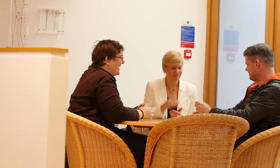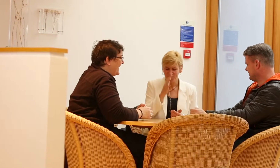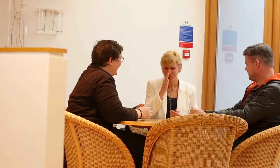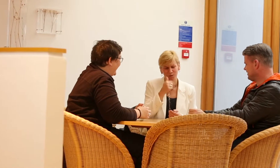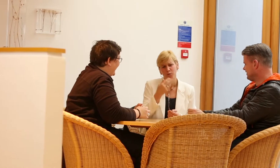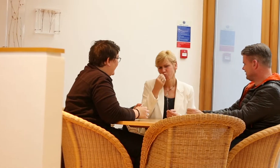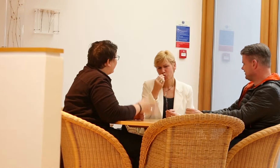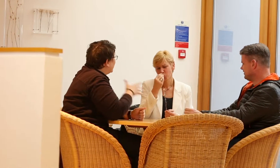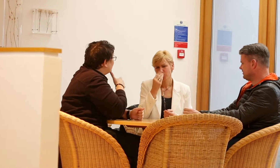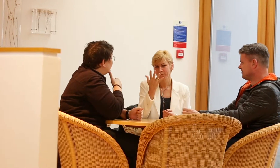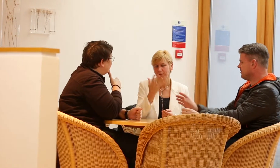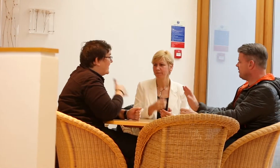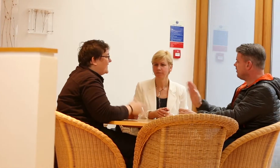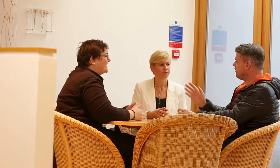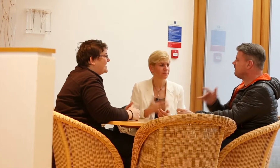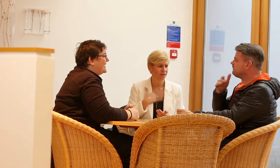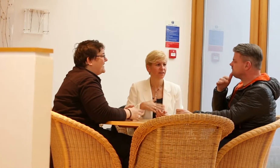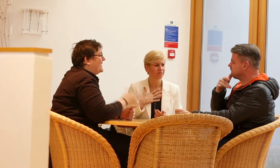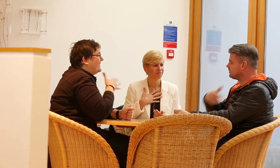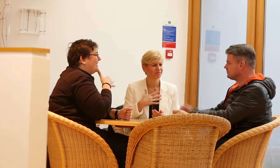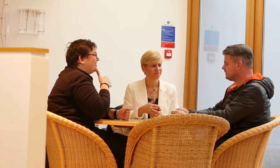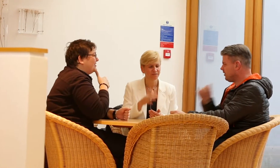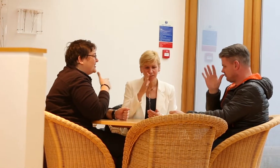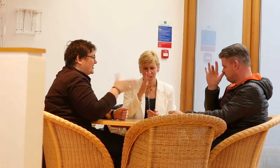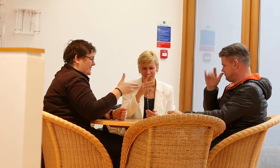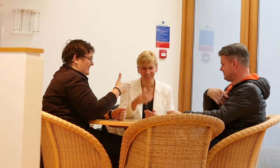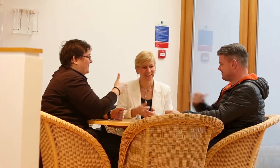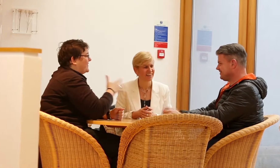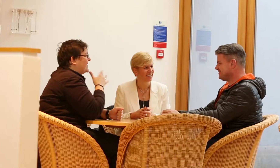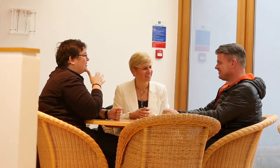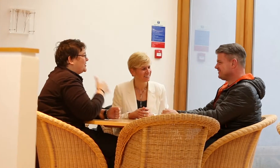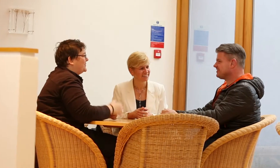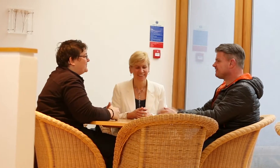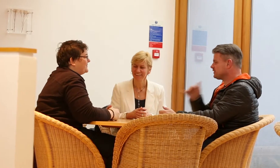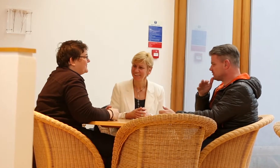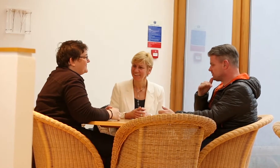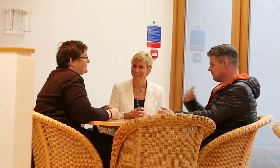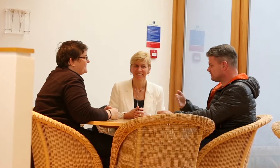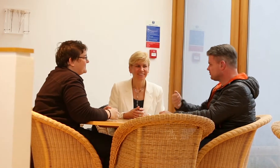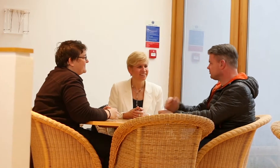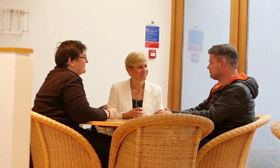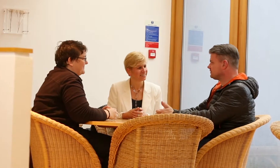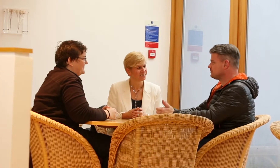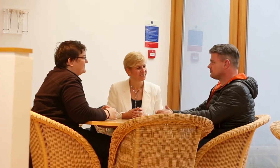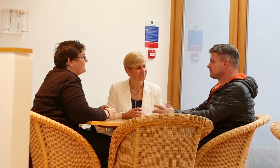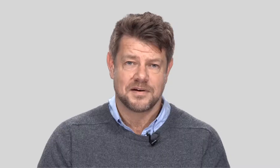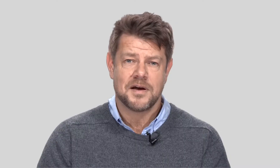There are over 4,000 deaf people using British Sign Language, or BSL, in the NHS Greater Glasgow and Clyde area.